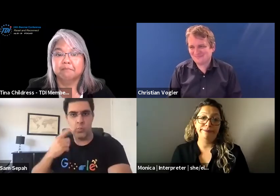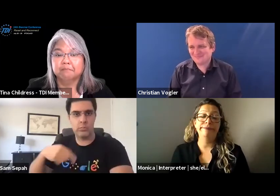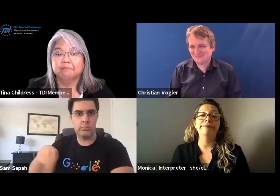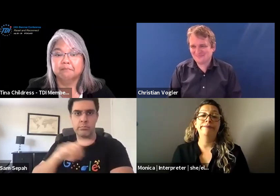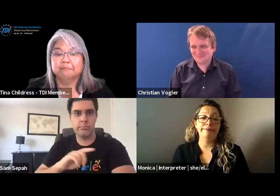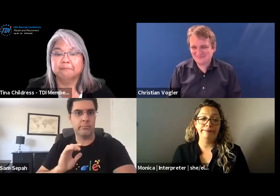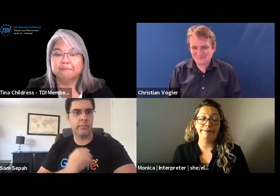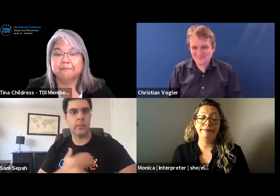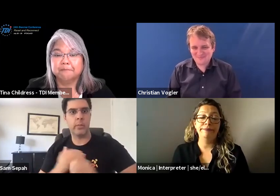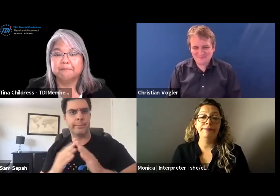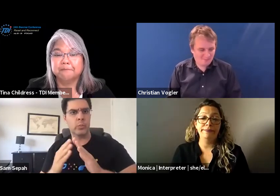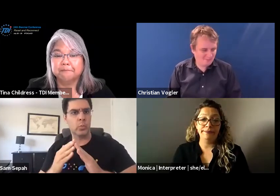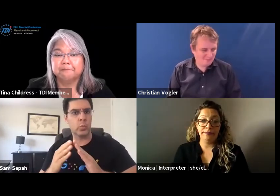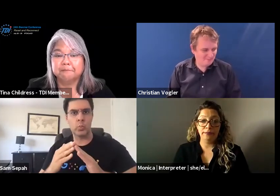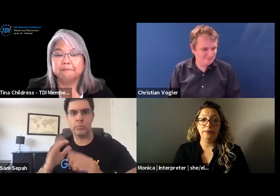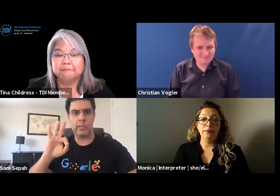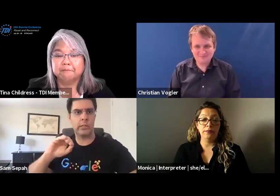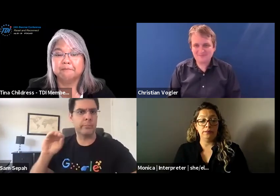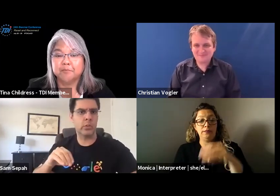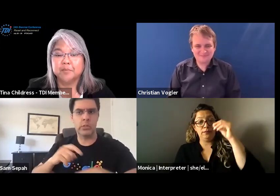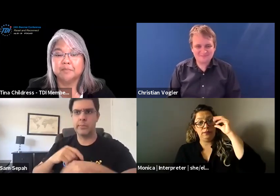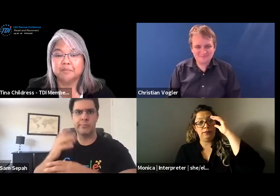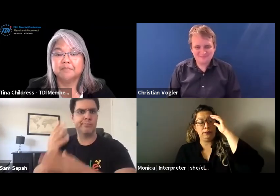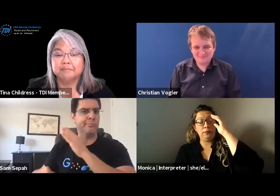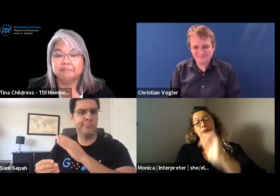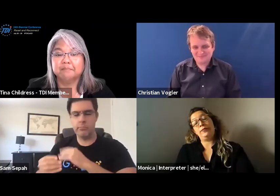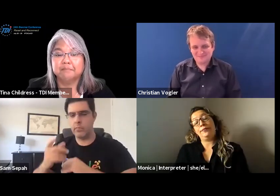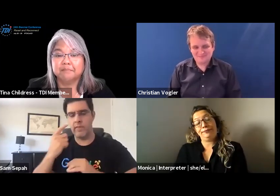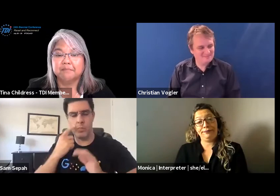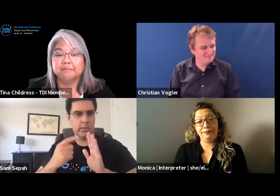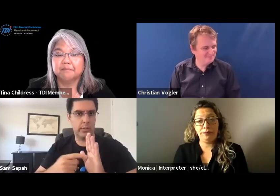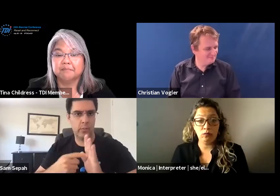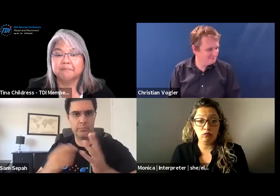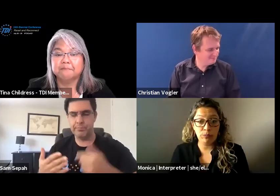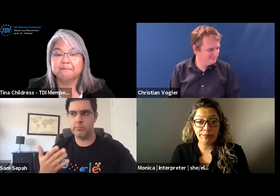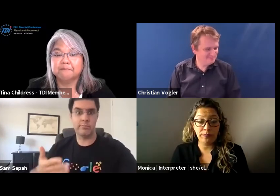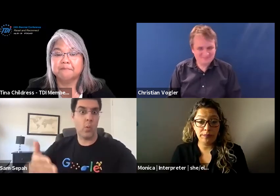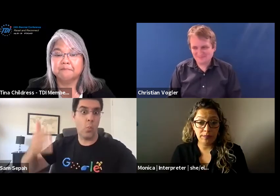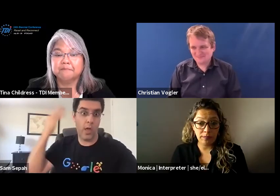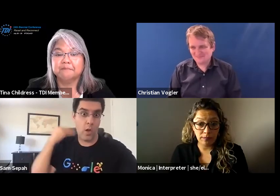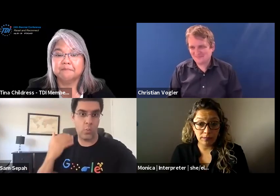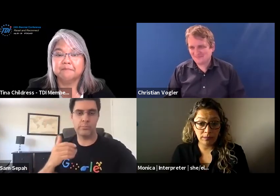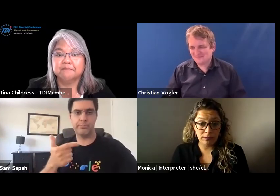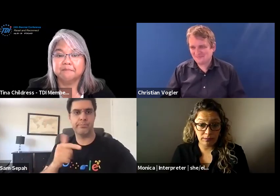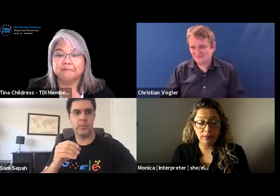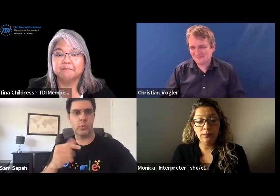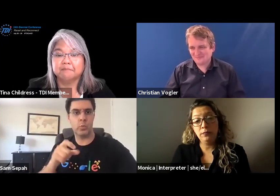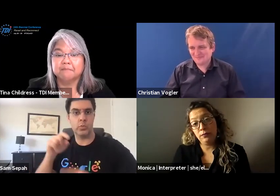modified or improved for the community. 90% of the time they just go away. For example, a while